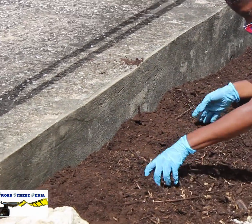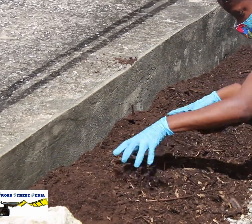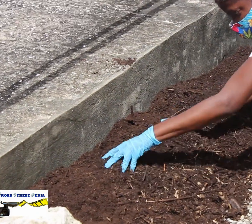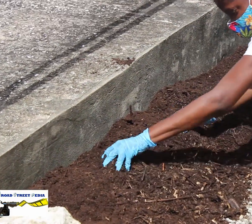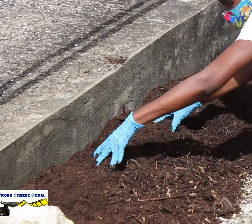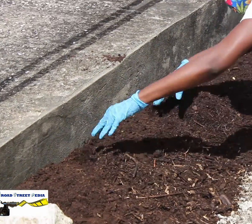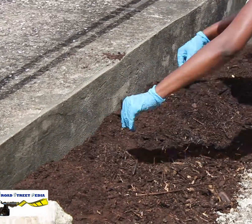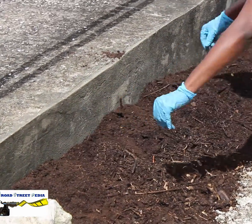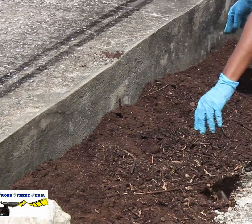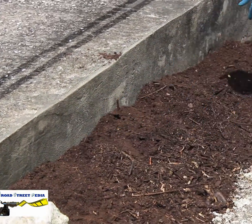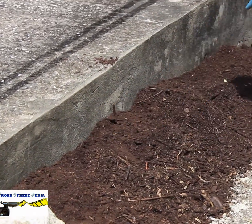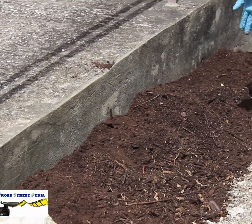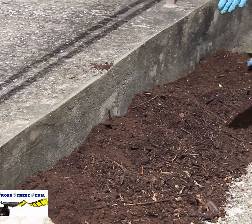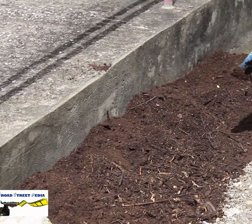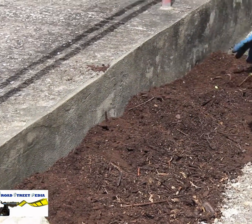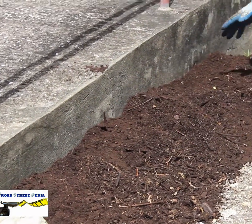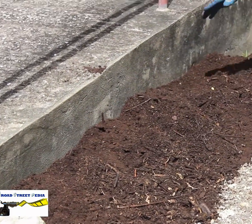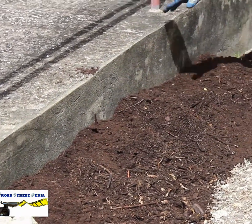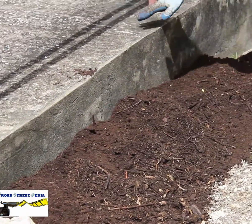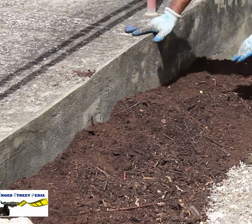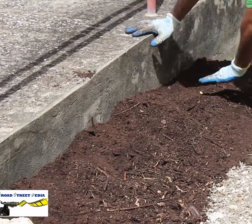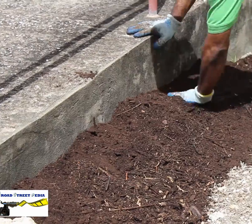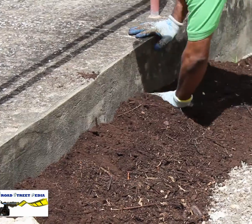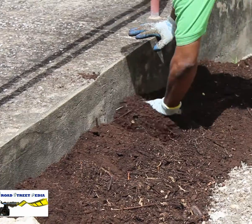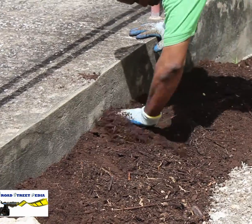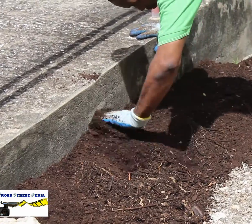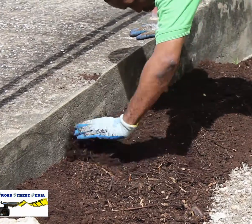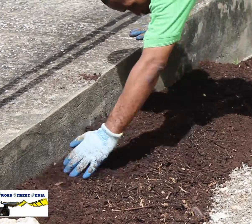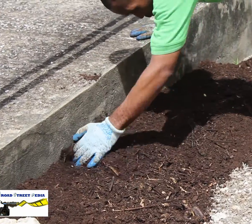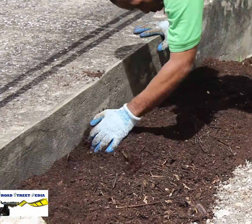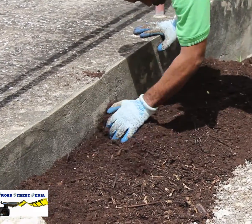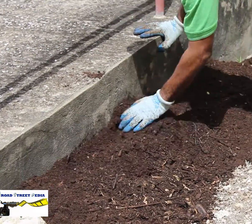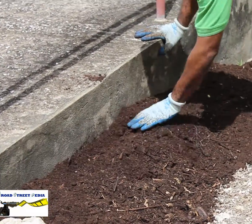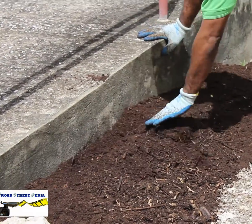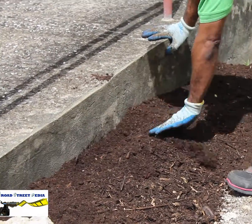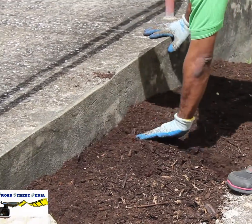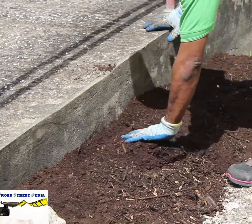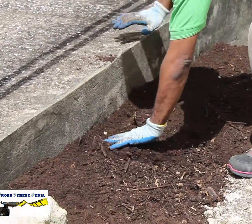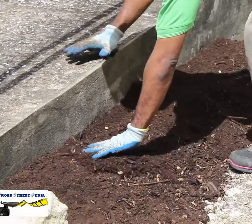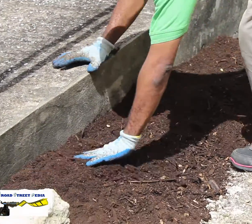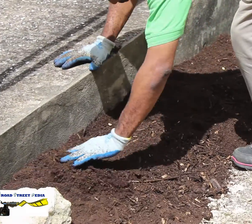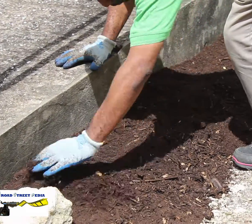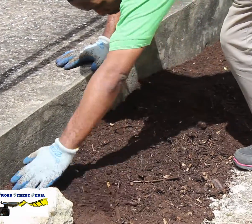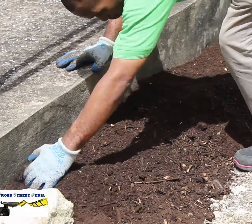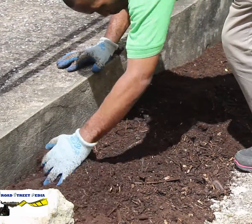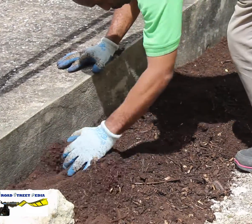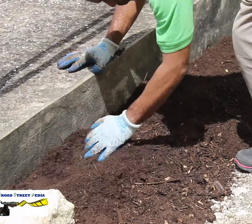Yeah, that's already.